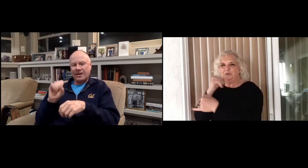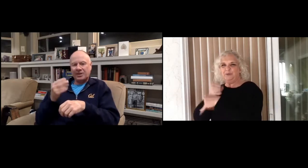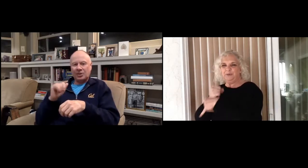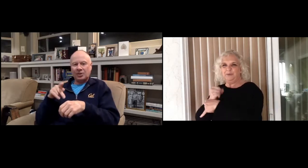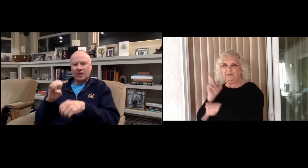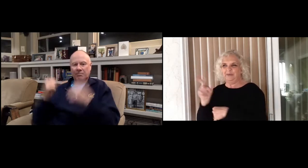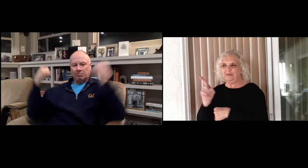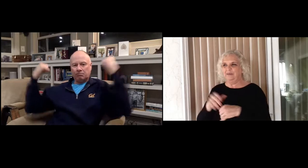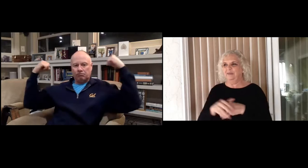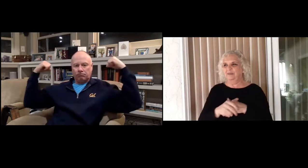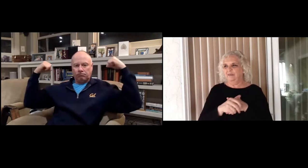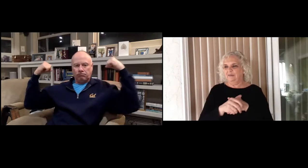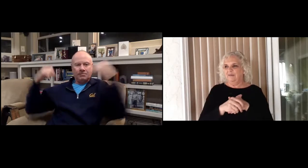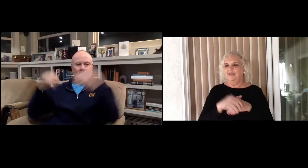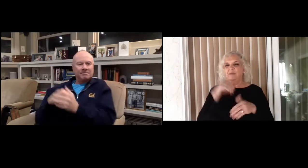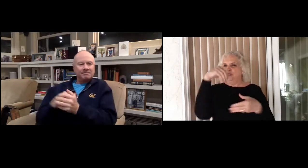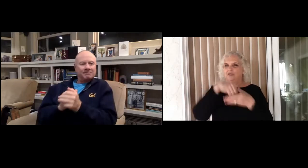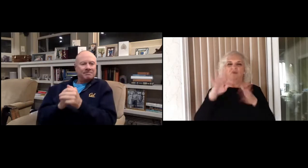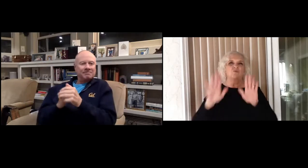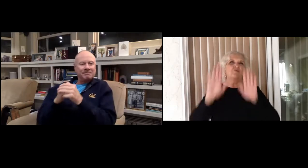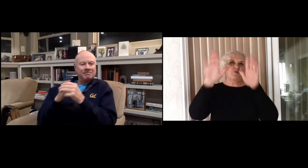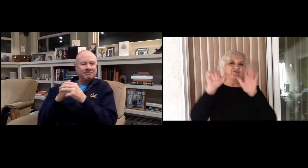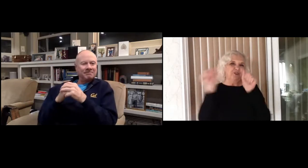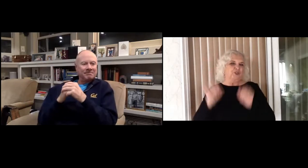great shape.